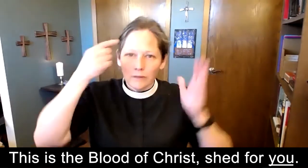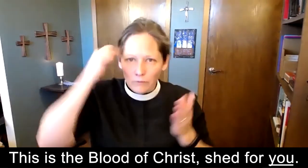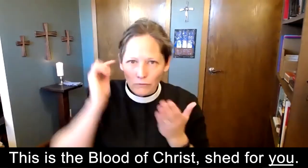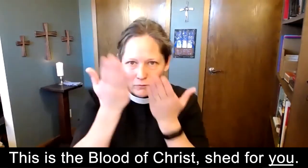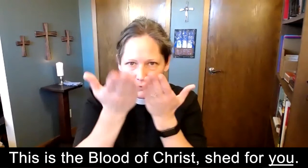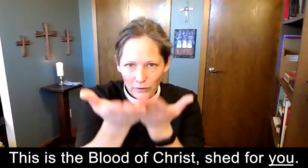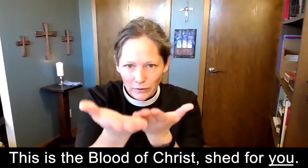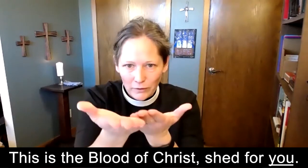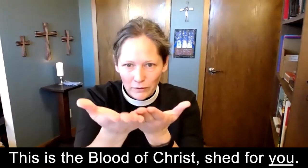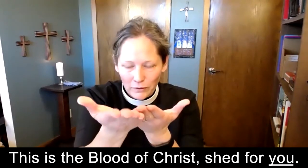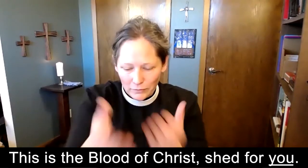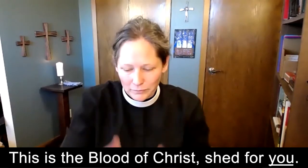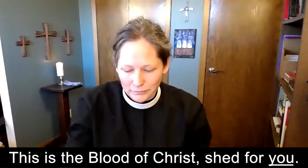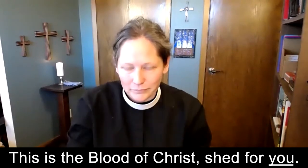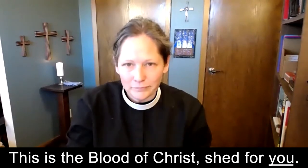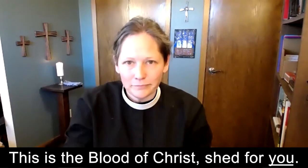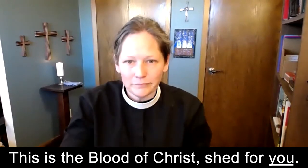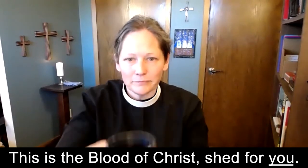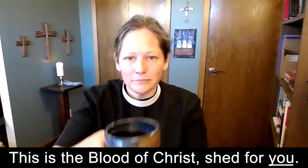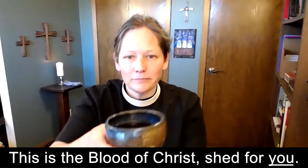Blood of Christ shed for you.